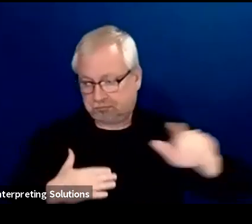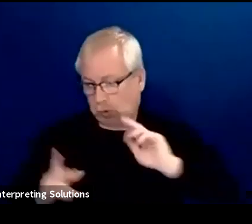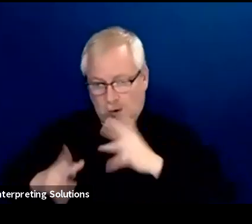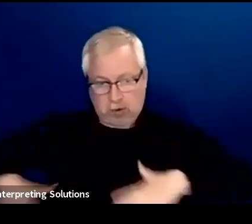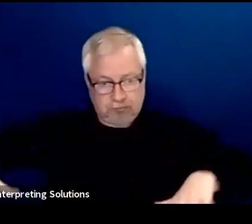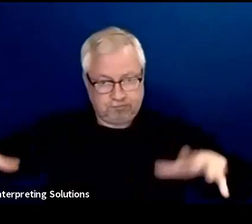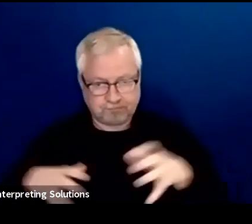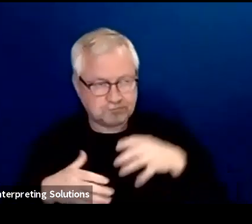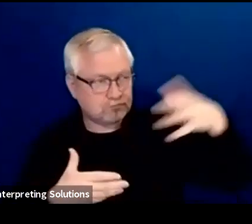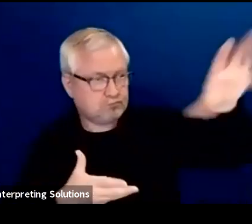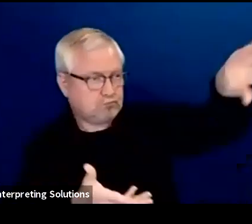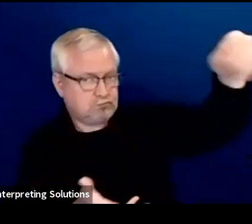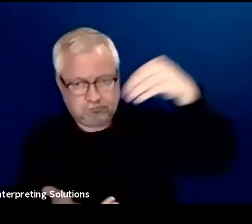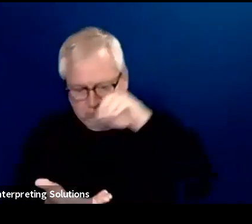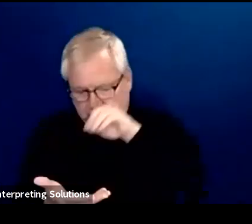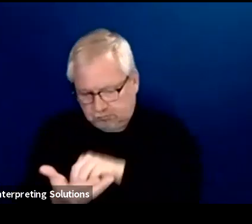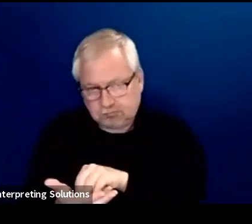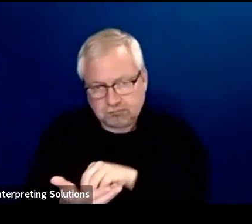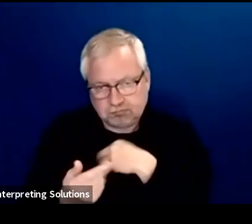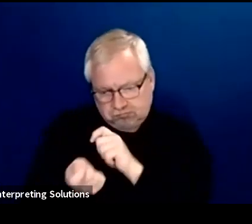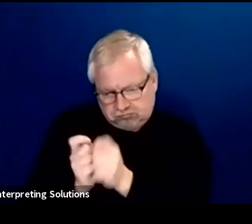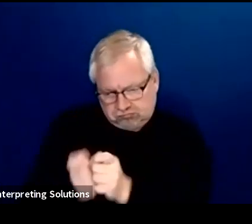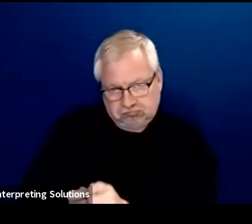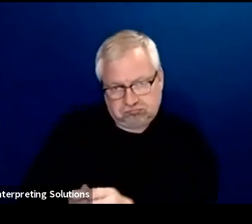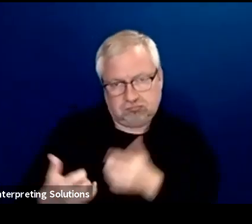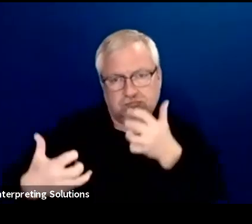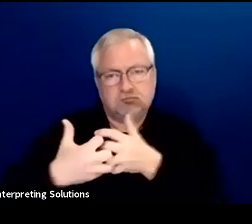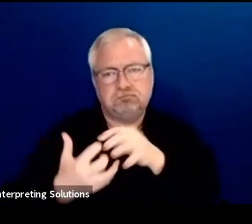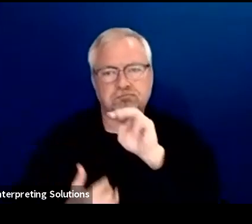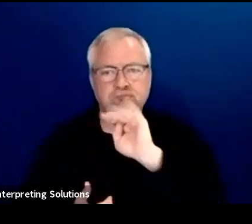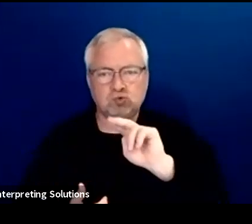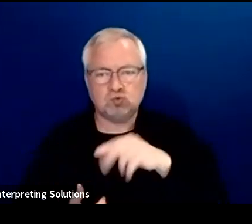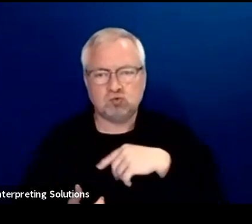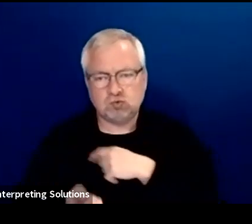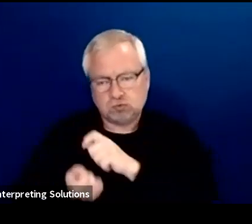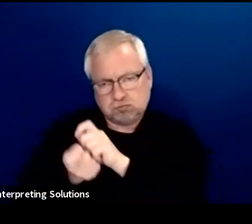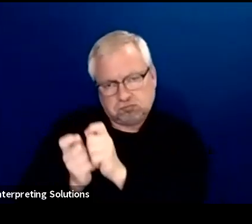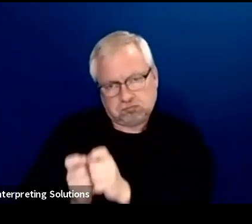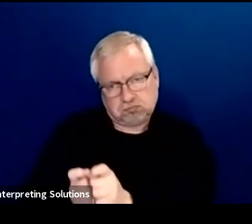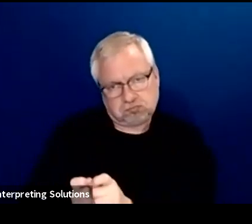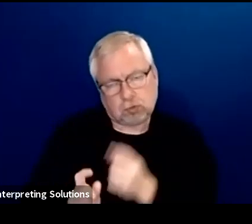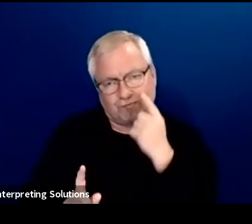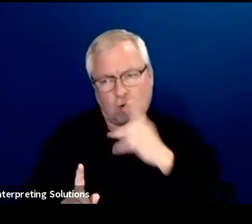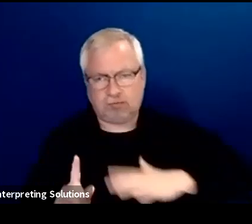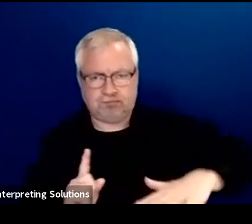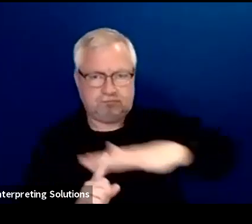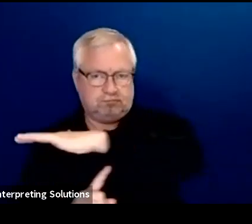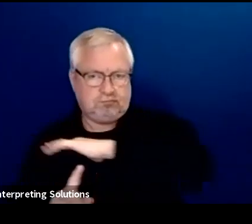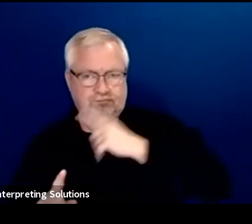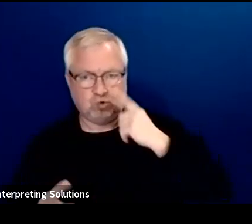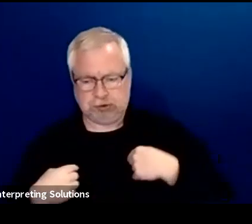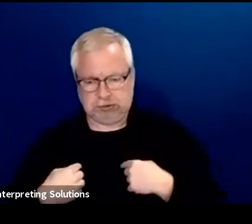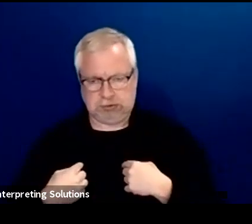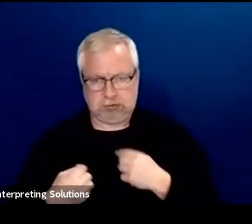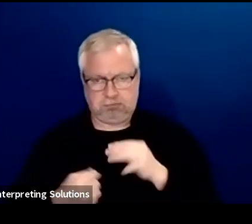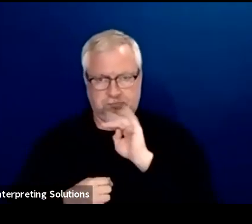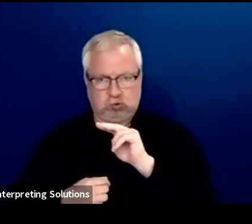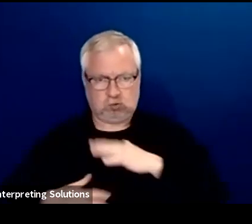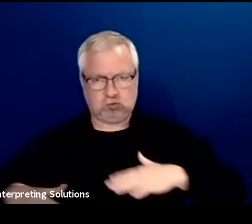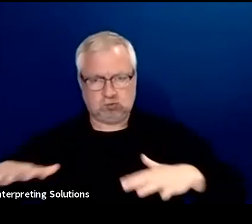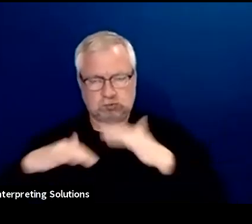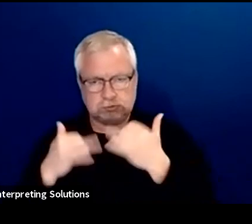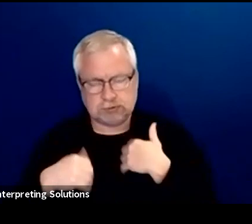was one that was created for Minnesota, for us. But there are multiple things that we're looking at. We're looking at actual